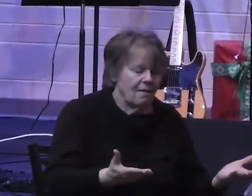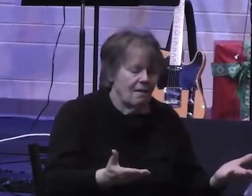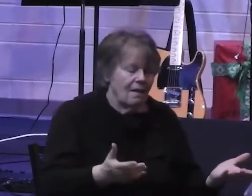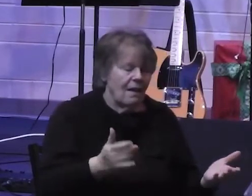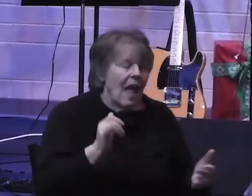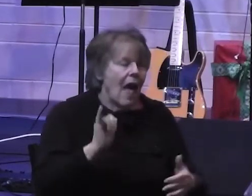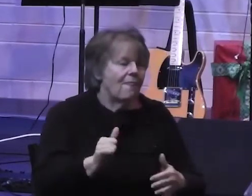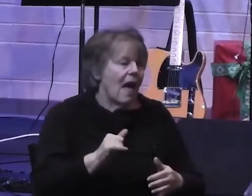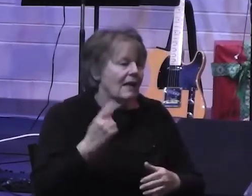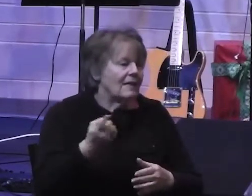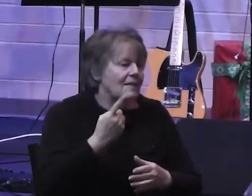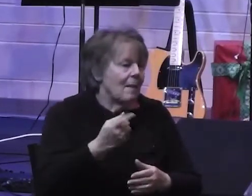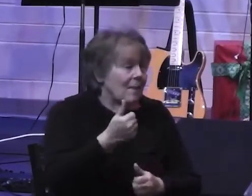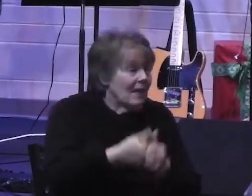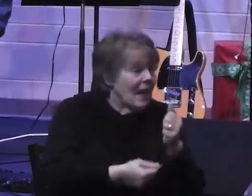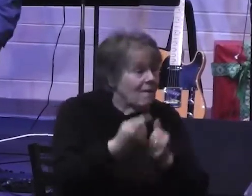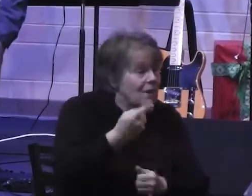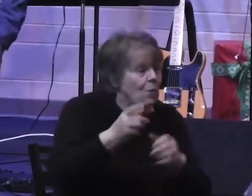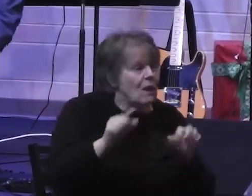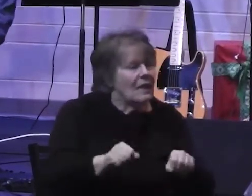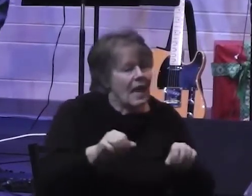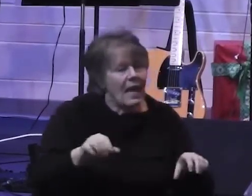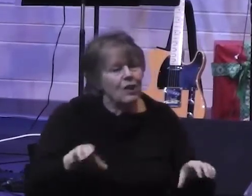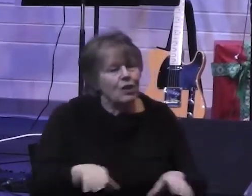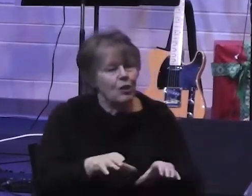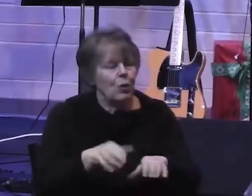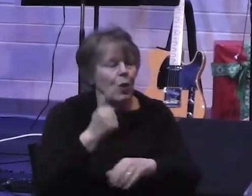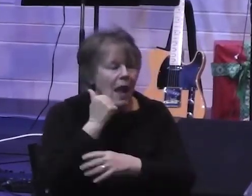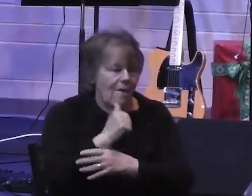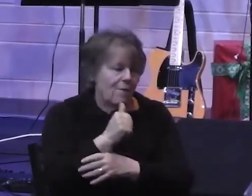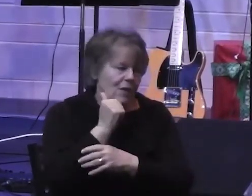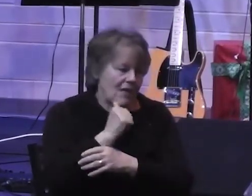everybody can do every day,